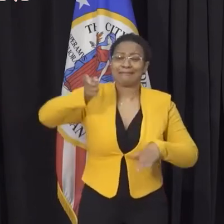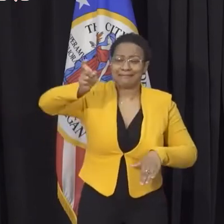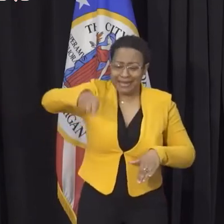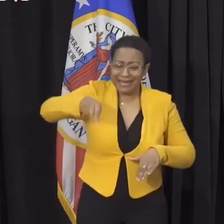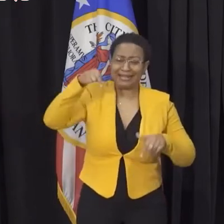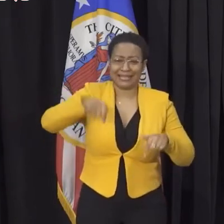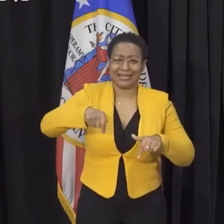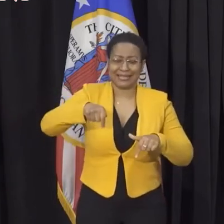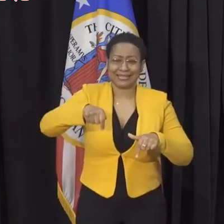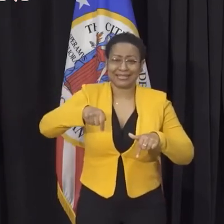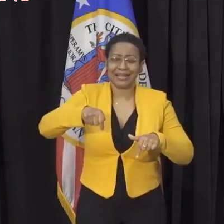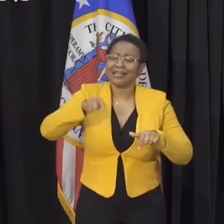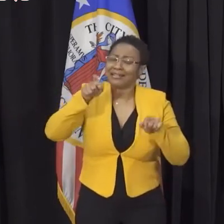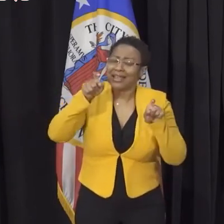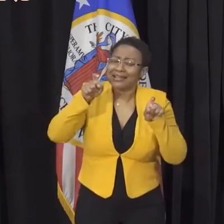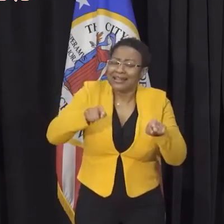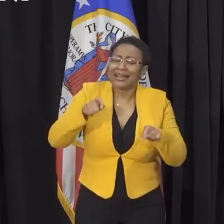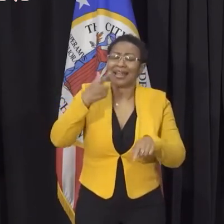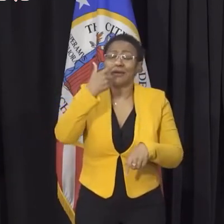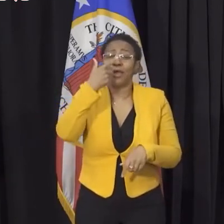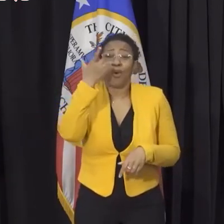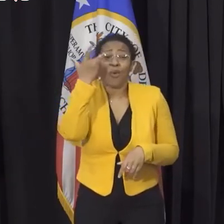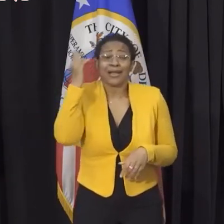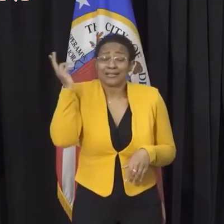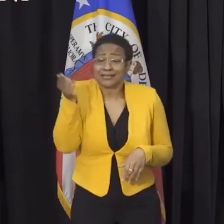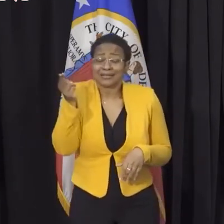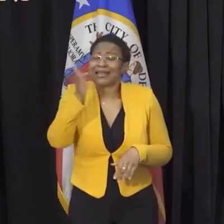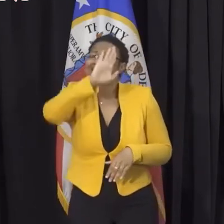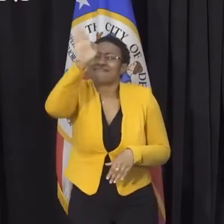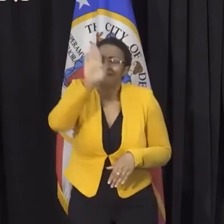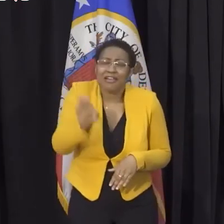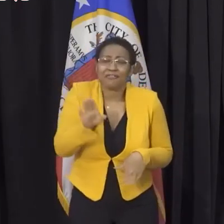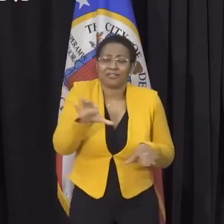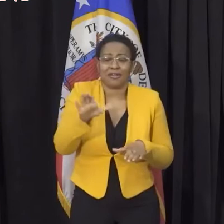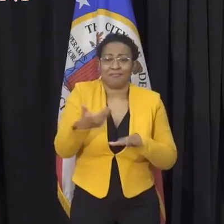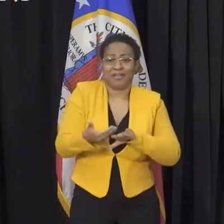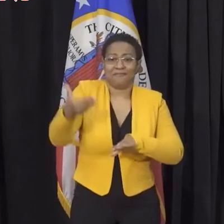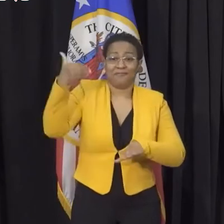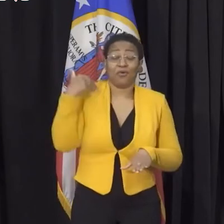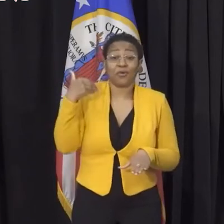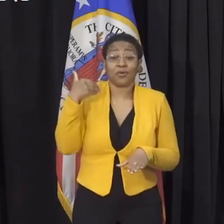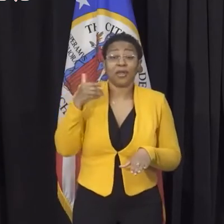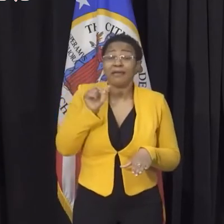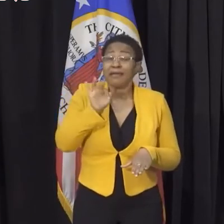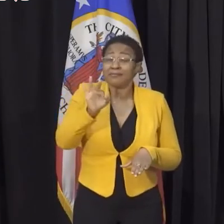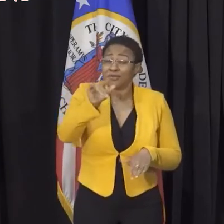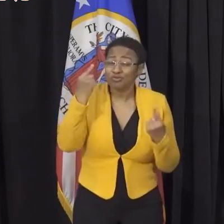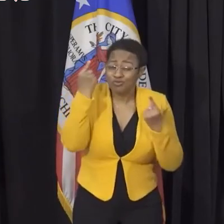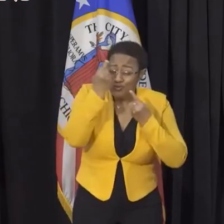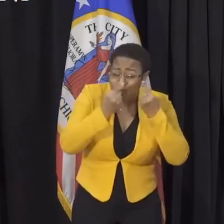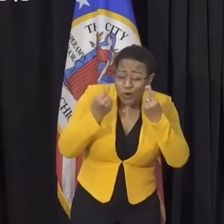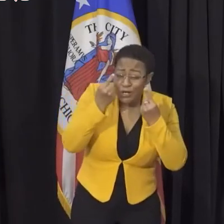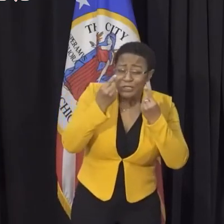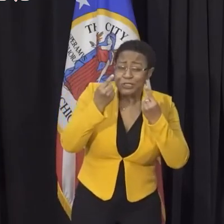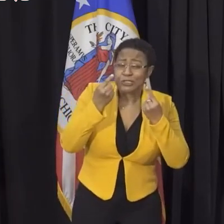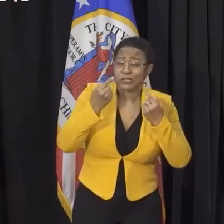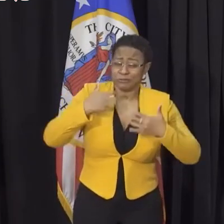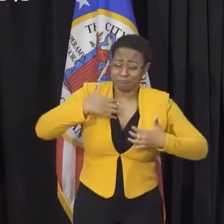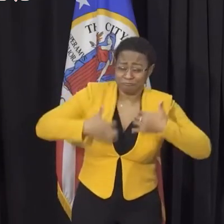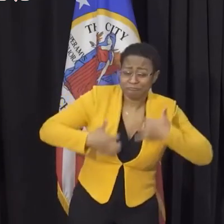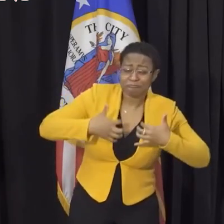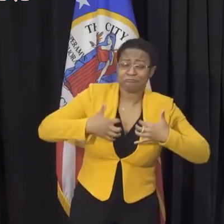need this. It is historic because it has never been done before. If ever you wondered